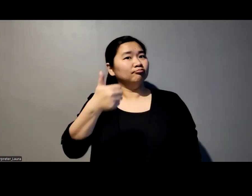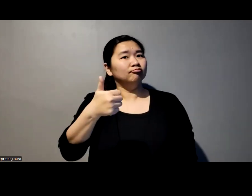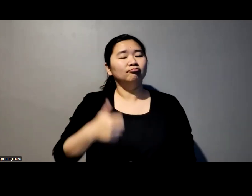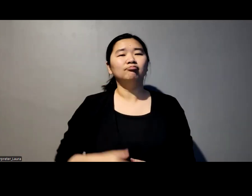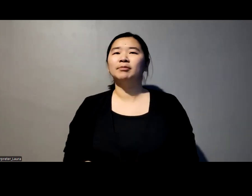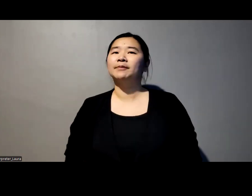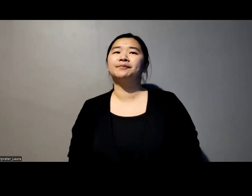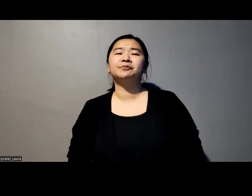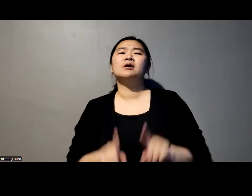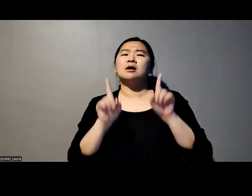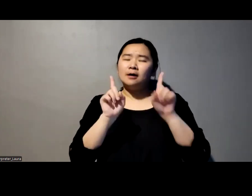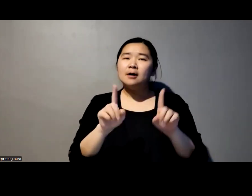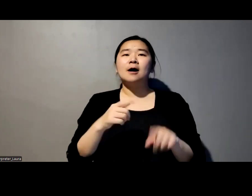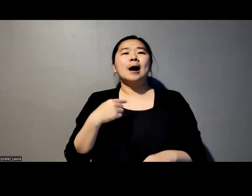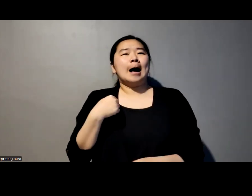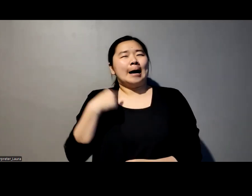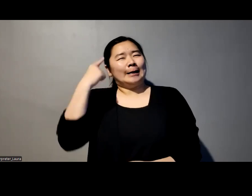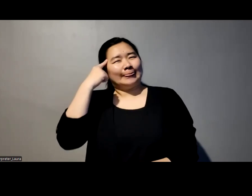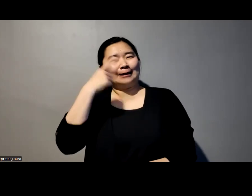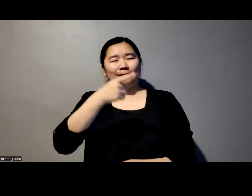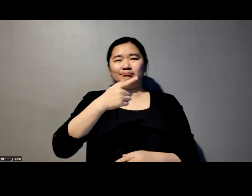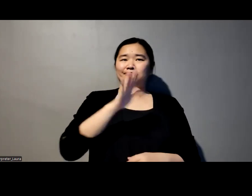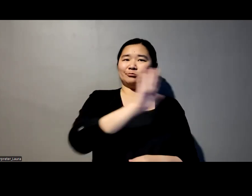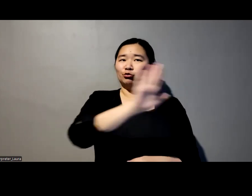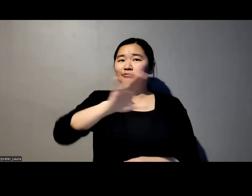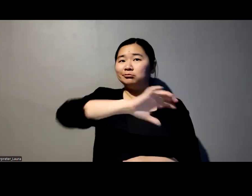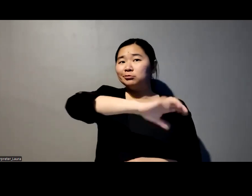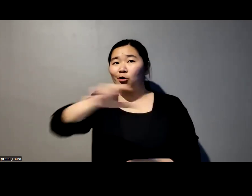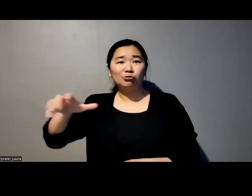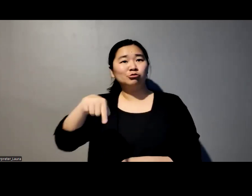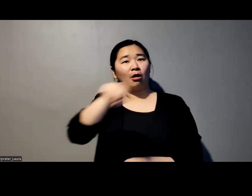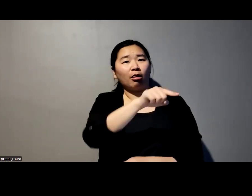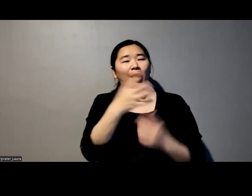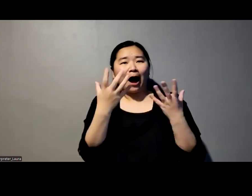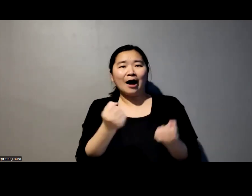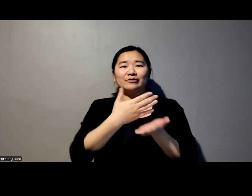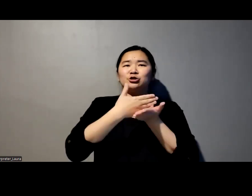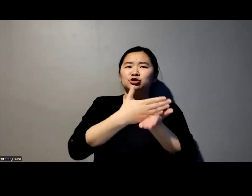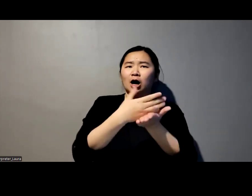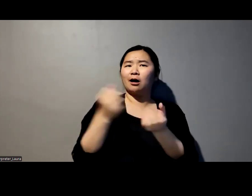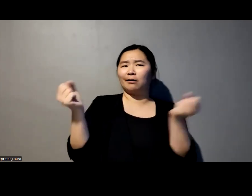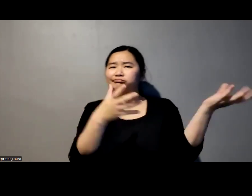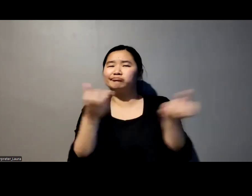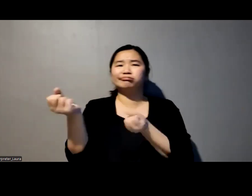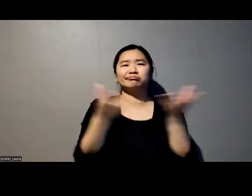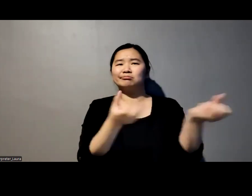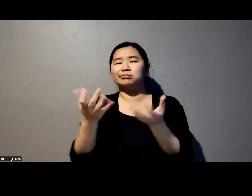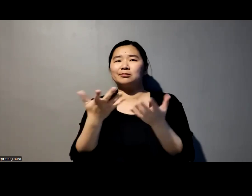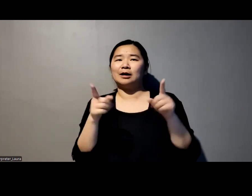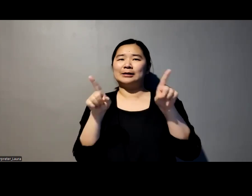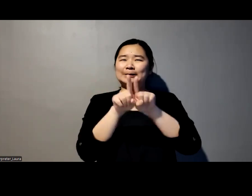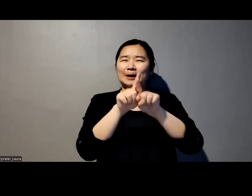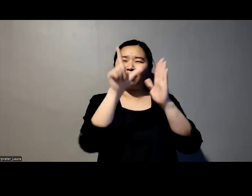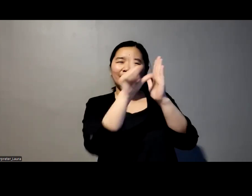though, the success at the Supreme Court, but also what enabled that kind of